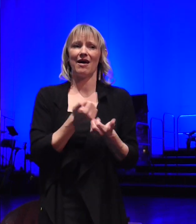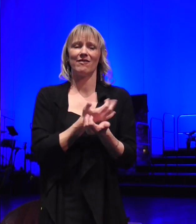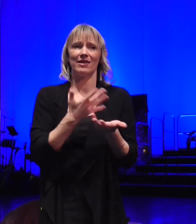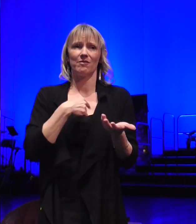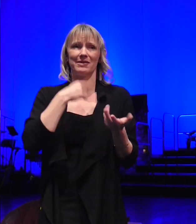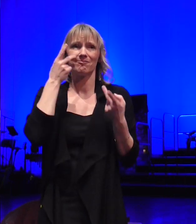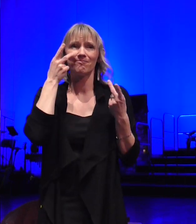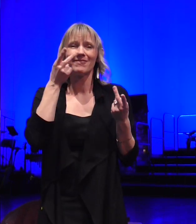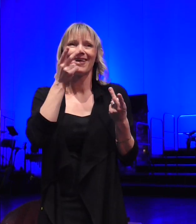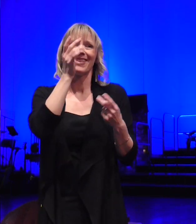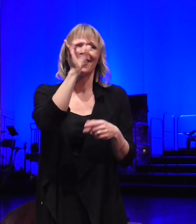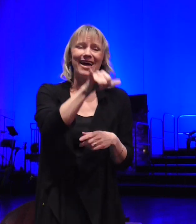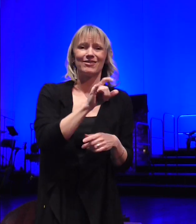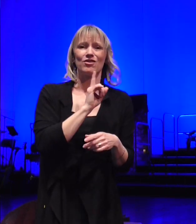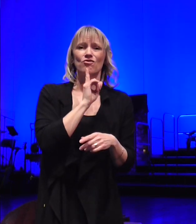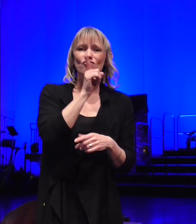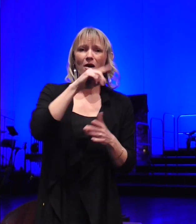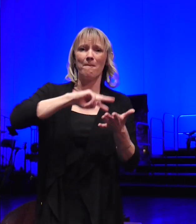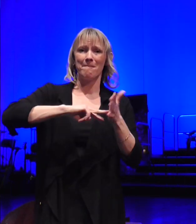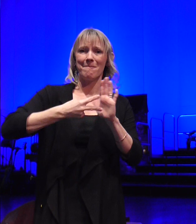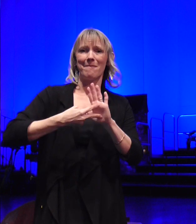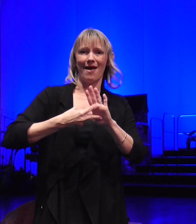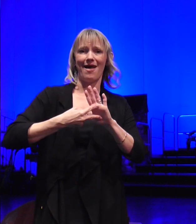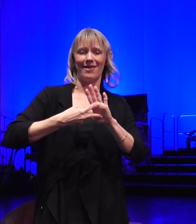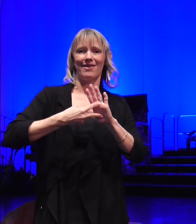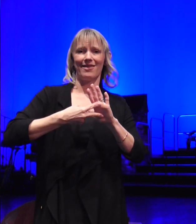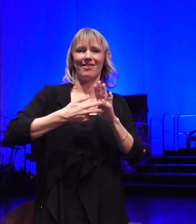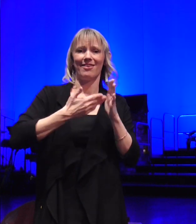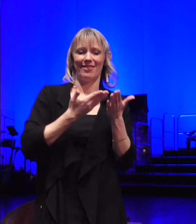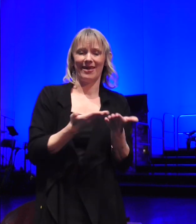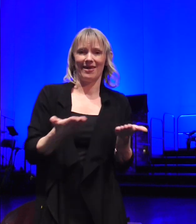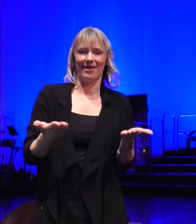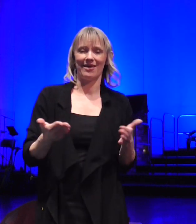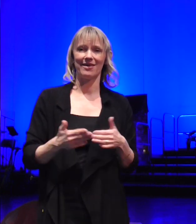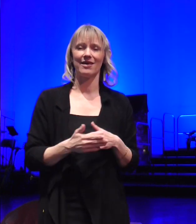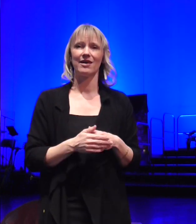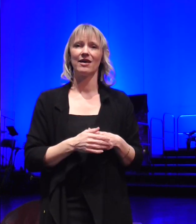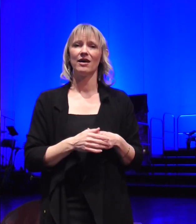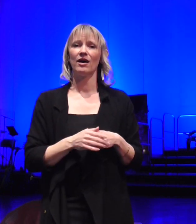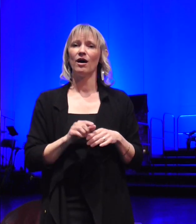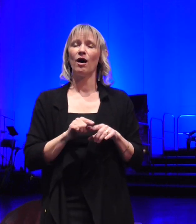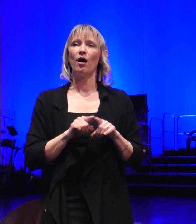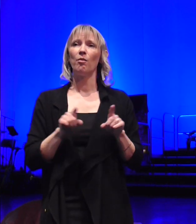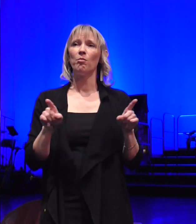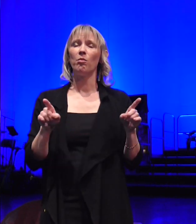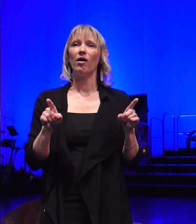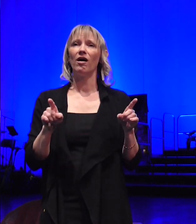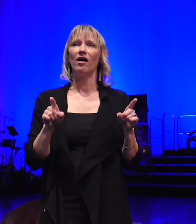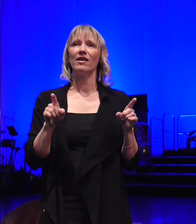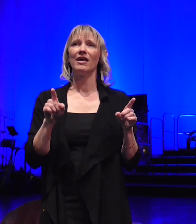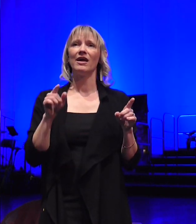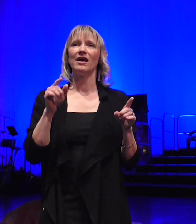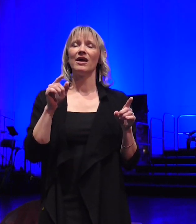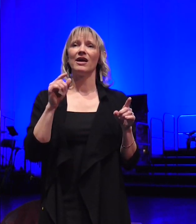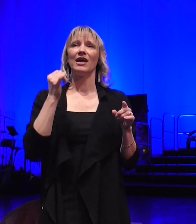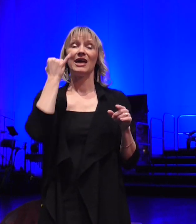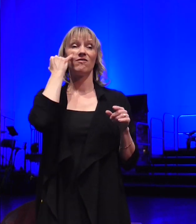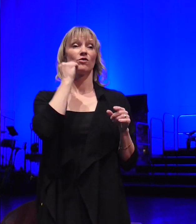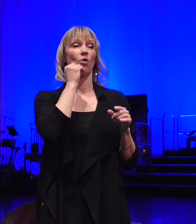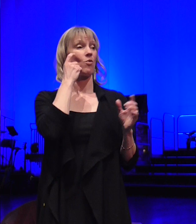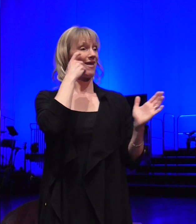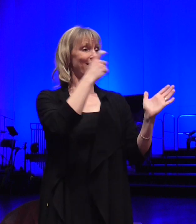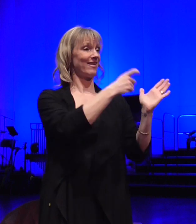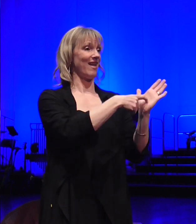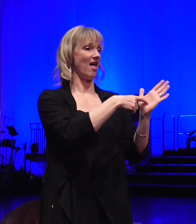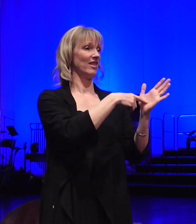that is the real and meant to be thing. But we can't heal if we don't acknowledge.